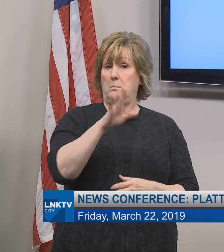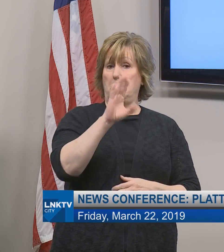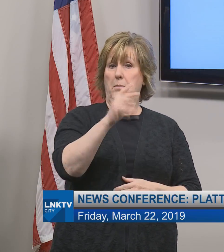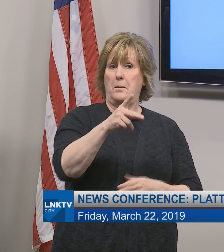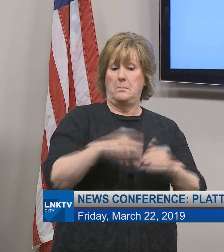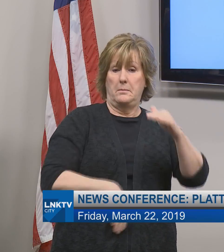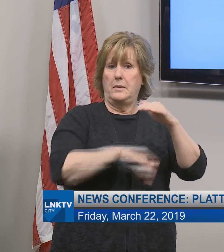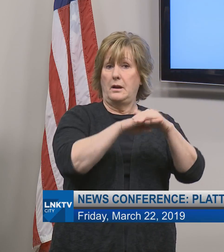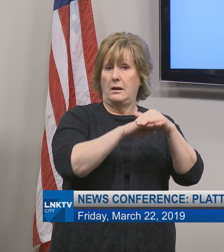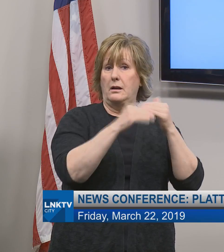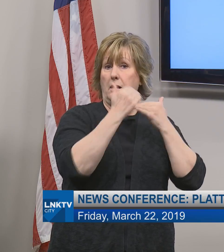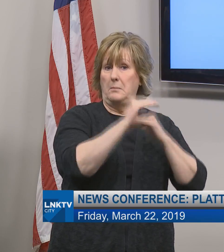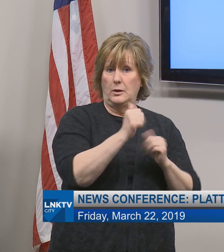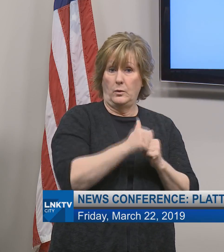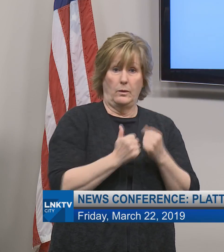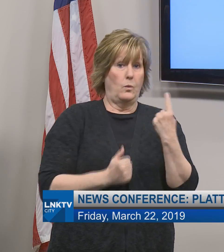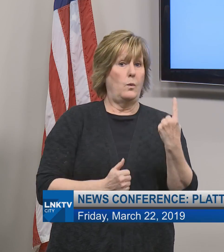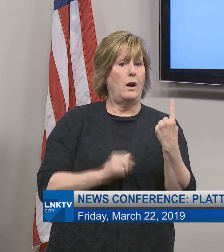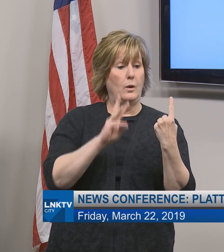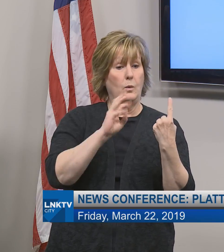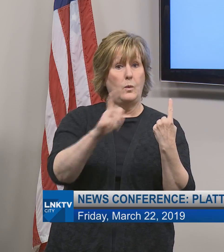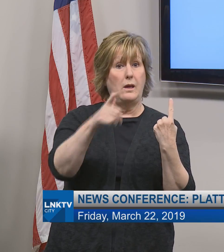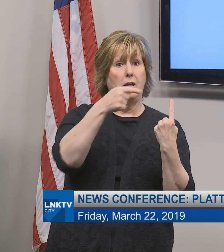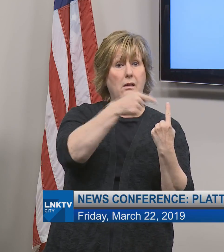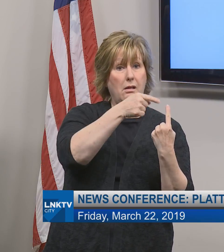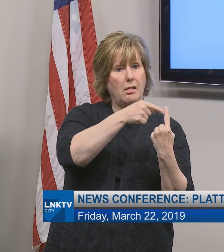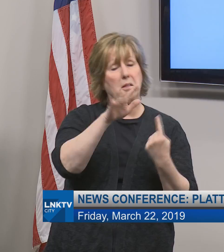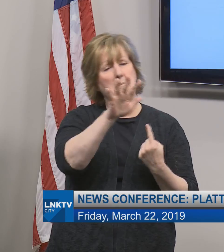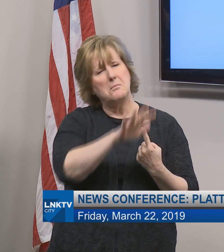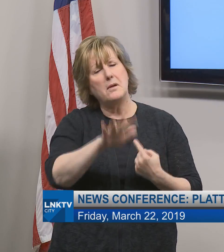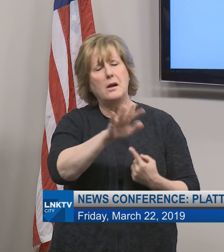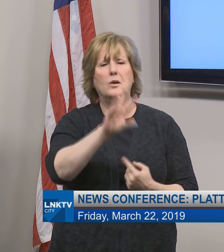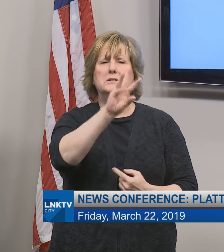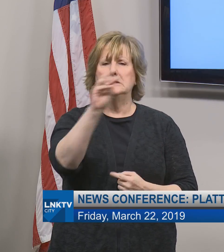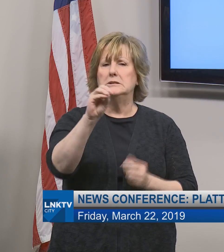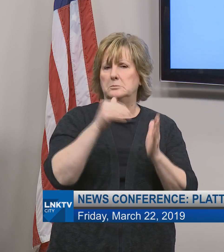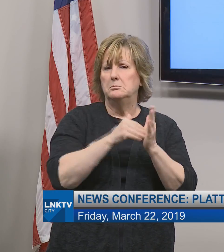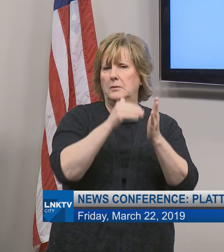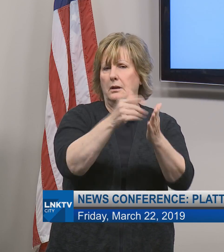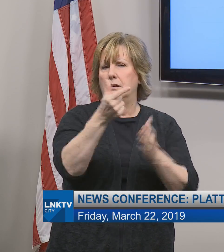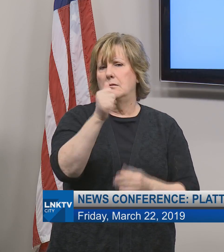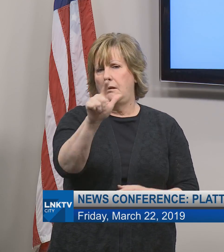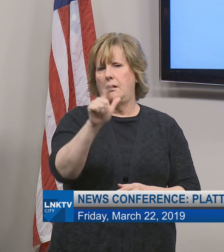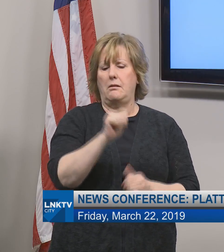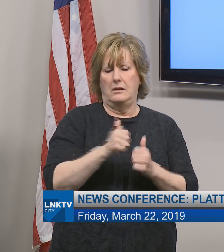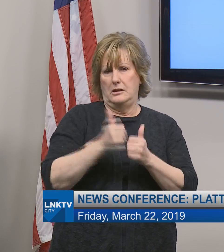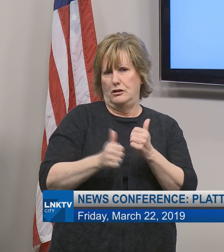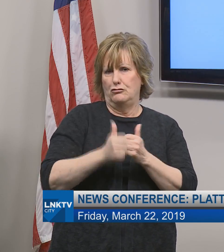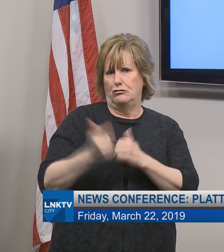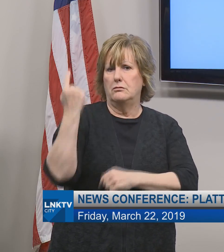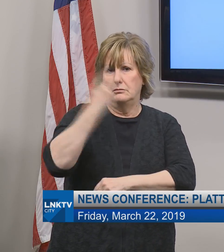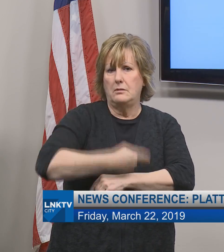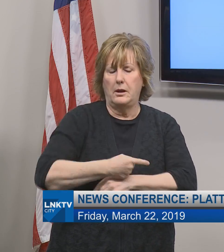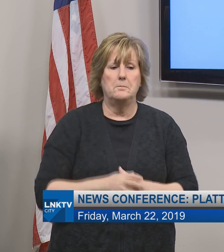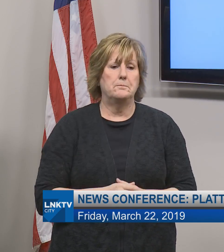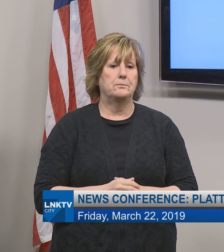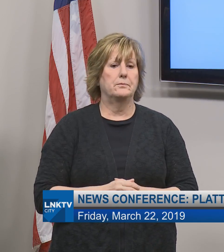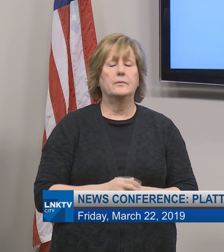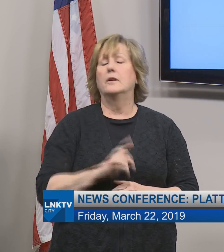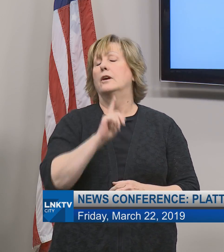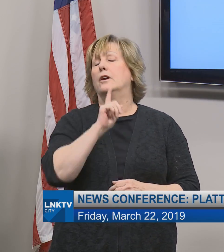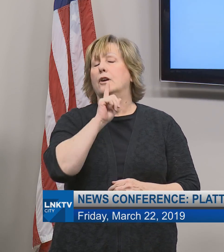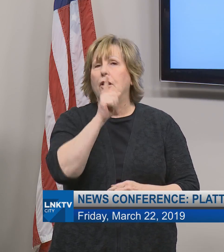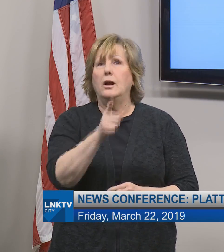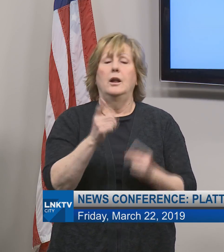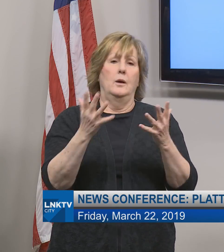with just the 1 horizontal well, collection well online is approximately 60 million gallons per day. And I'd really like